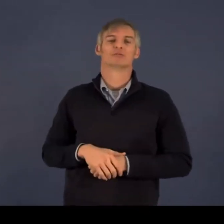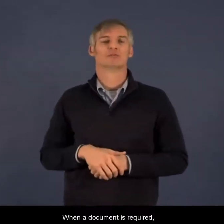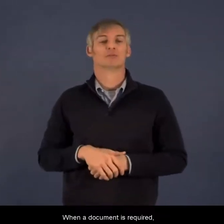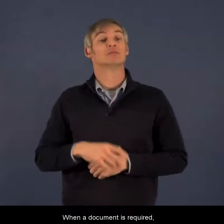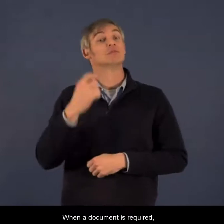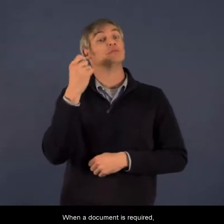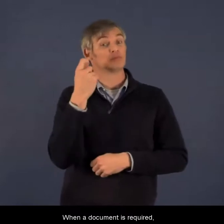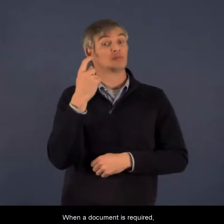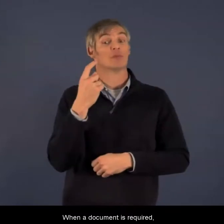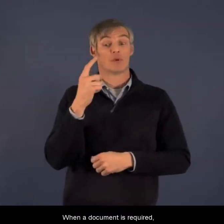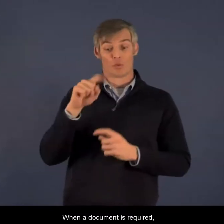When a document is required,